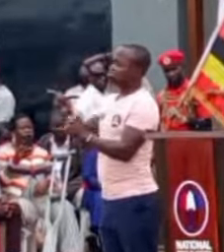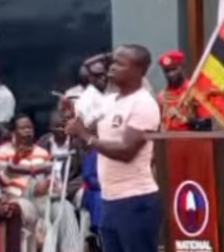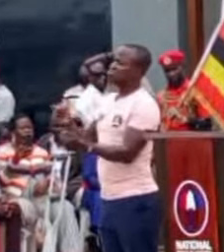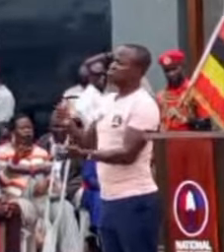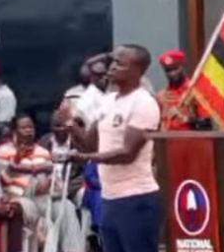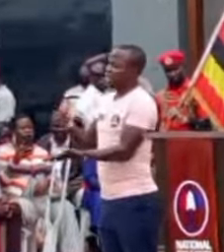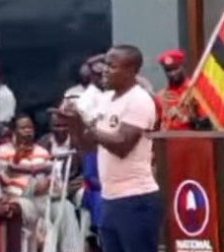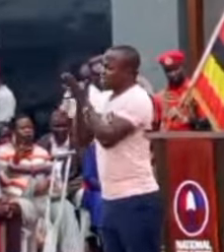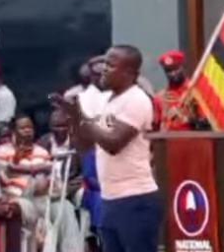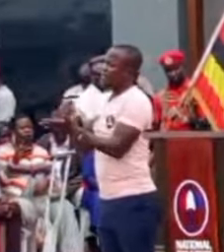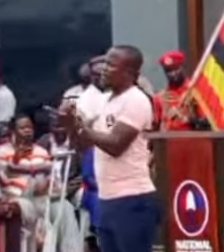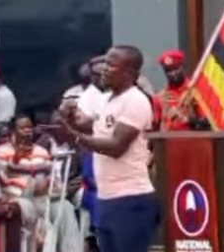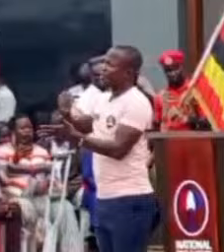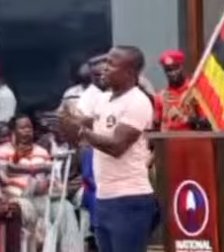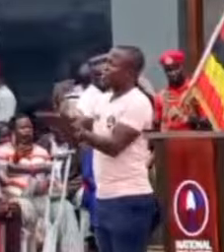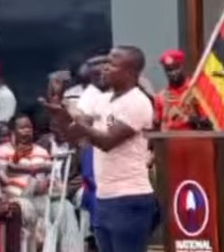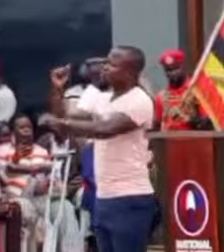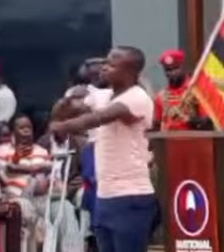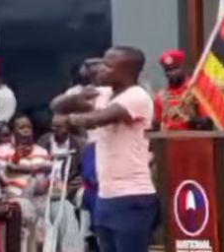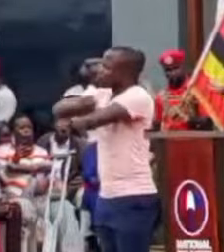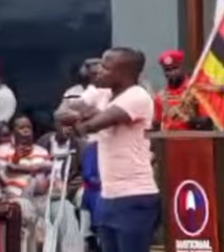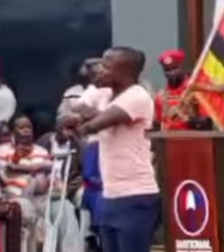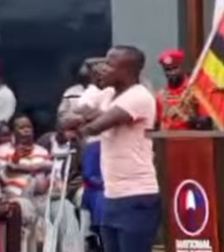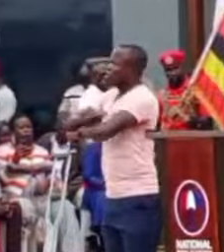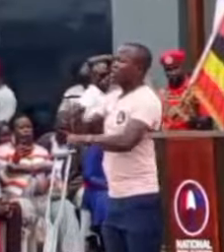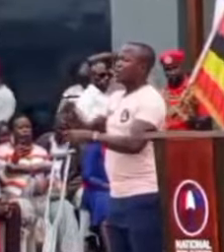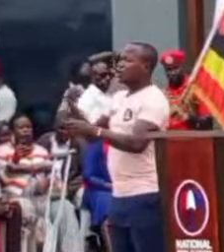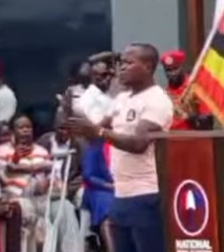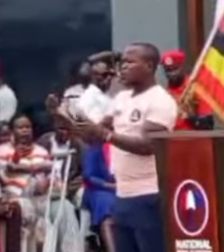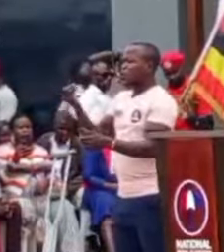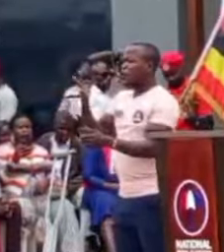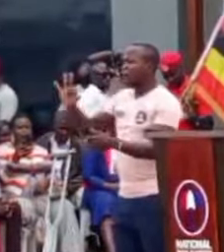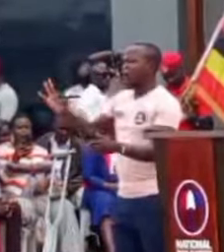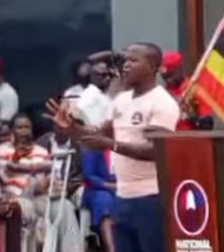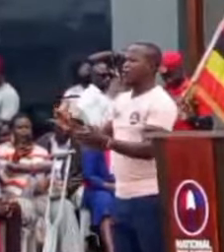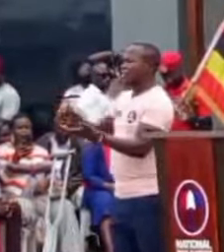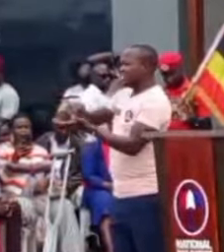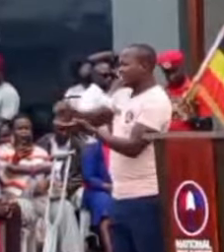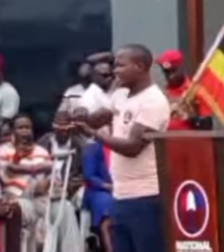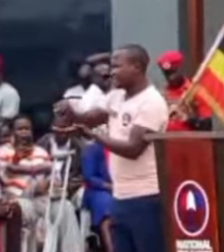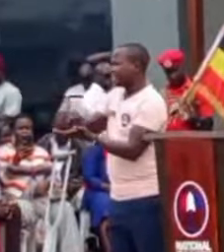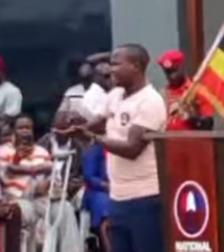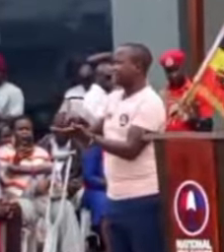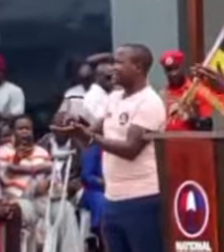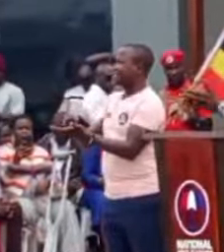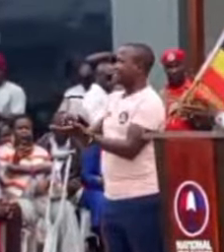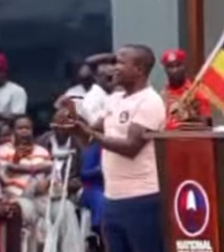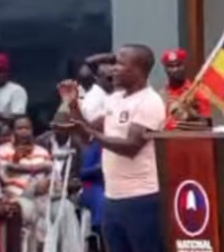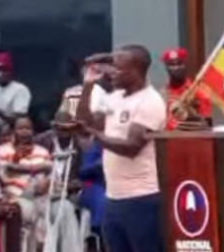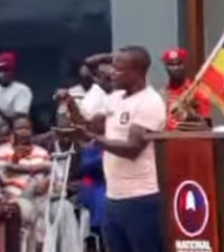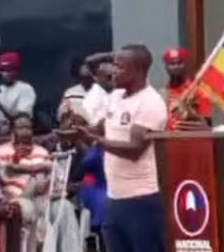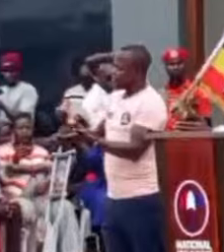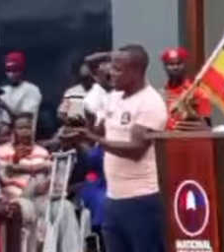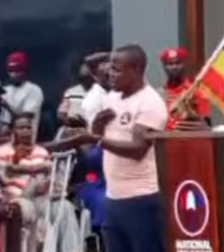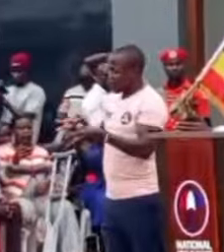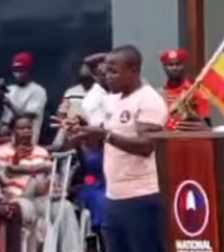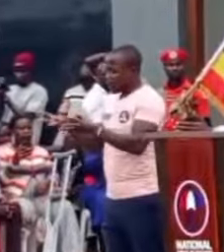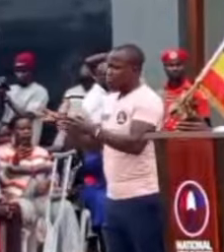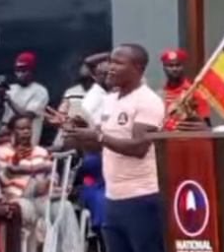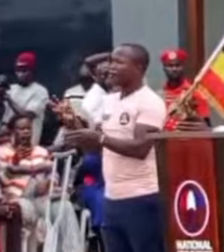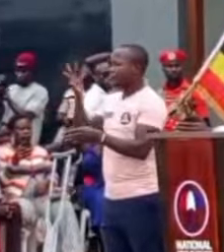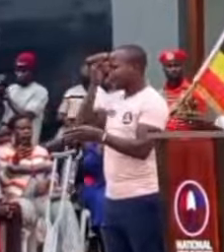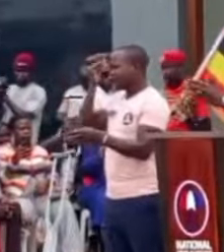ng'enkola eyo ekatinga krosi mu masomero ng'abaana ab'ebikula byonna balina engeri gye basobola okuyiga